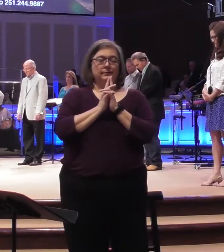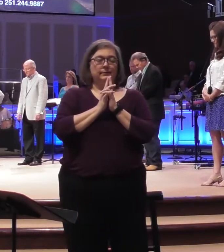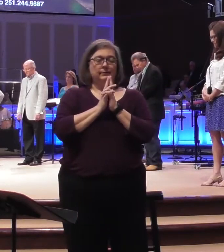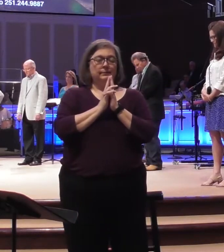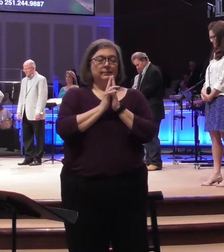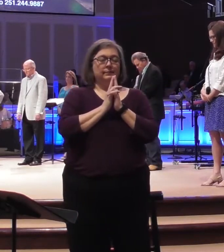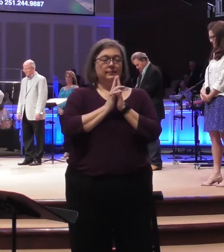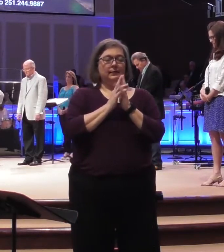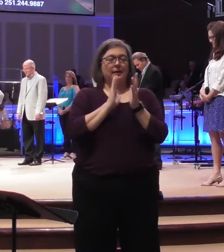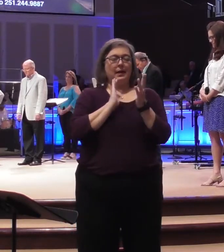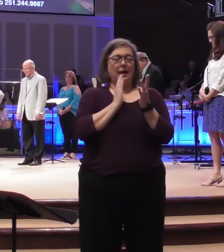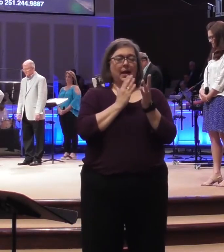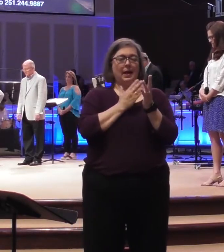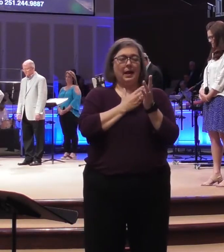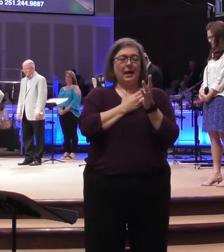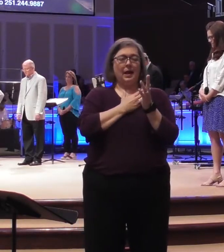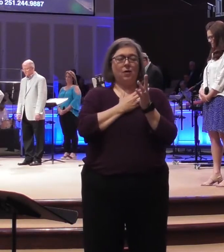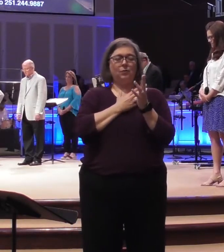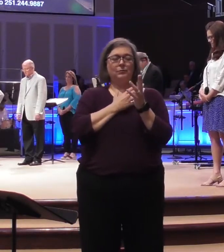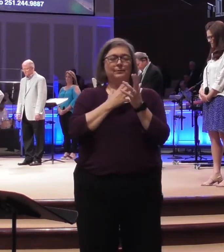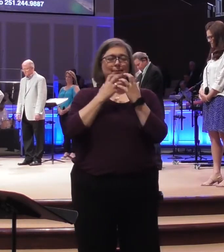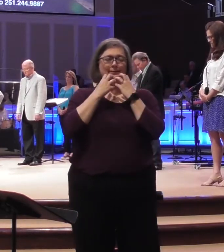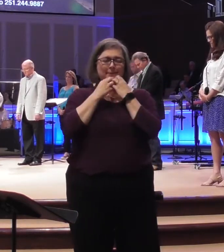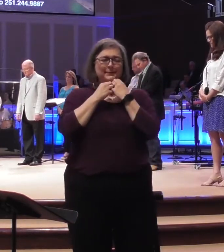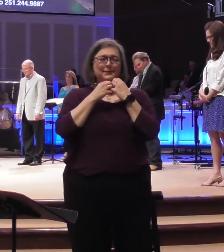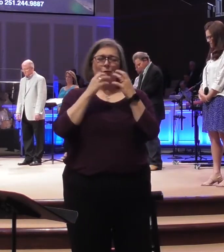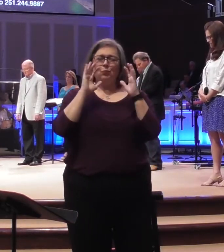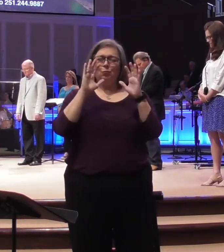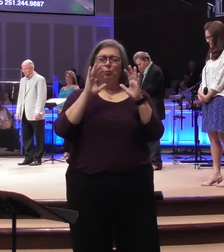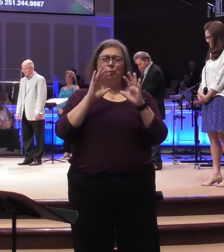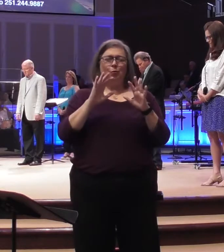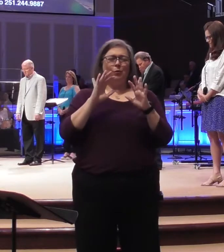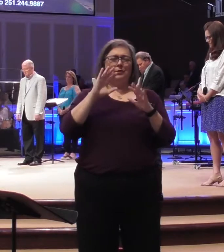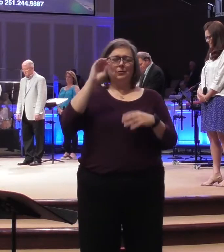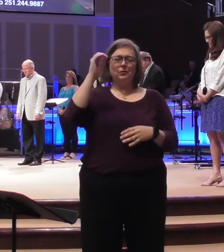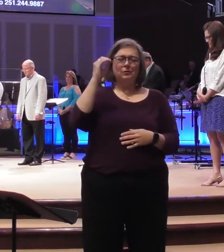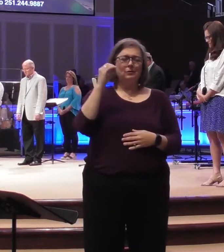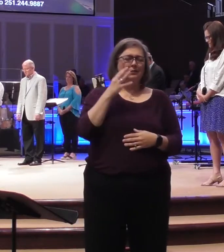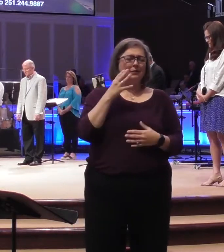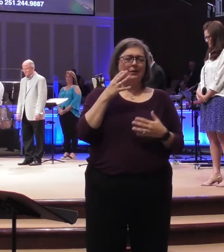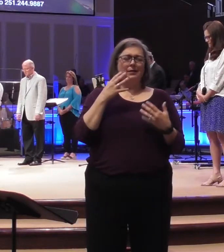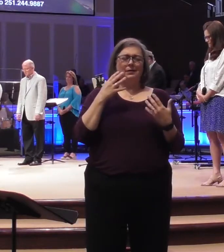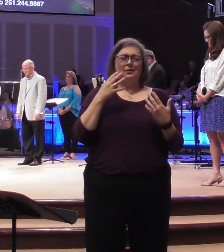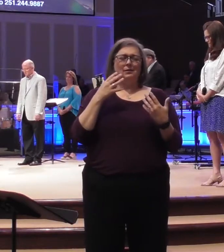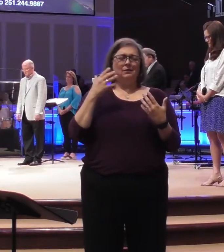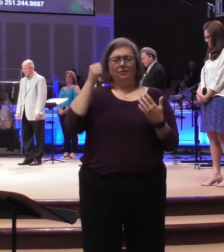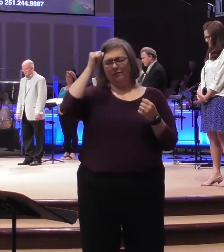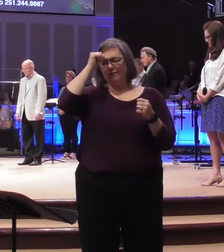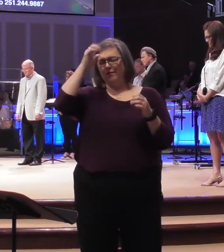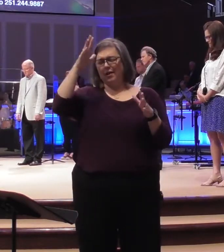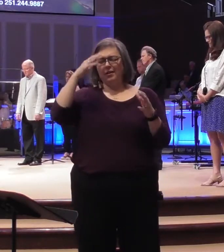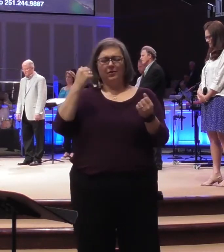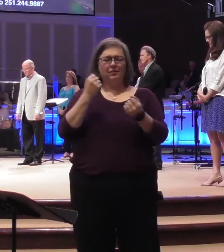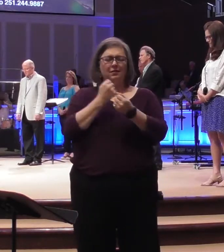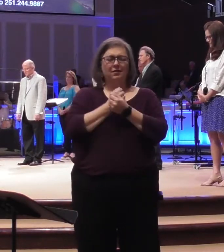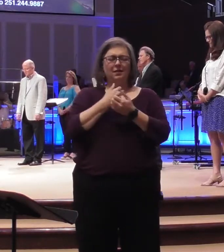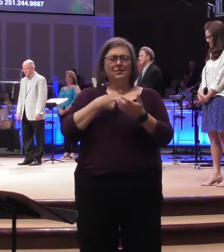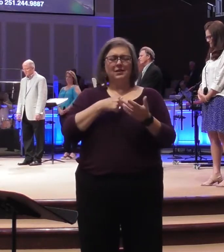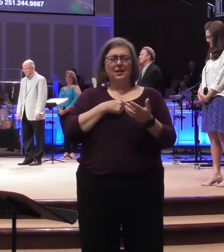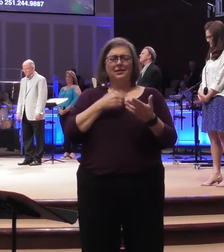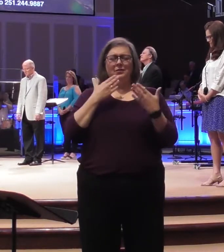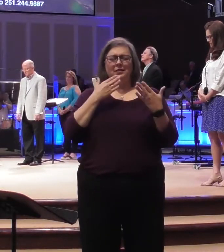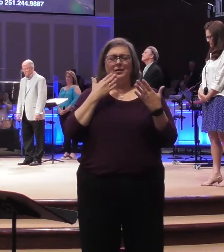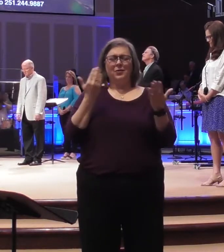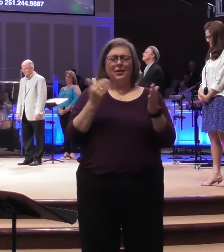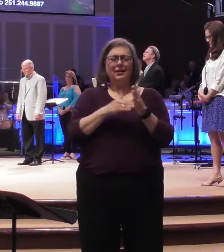Our most gracious and loving Father, what a privilege it is to gather again in your house to hear and share the gospel of